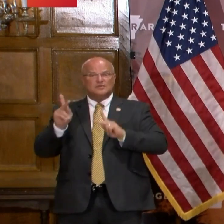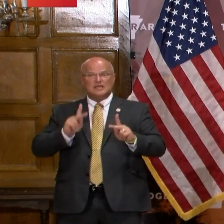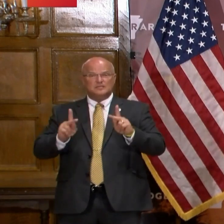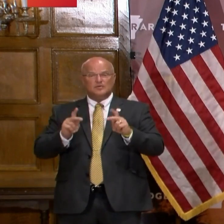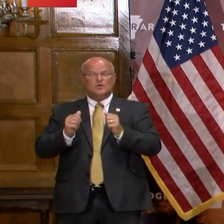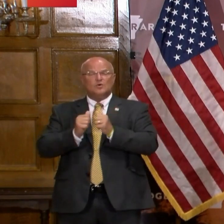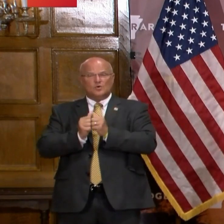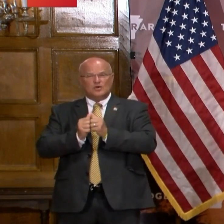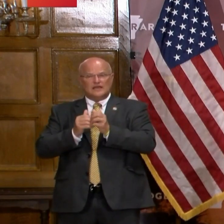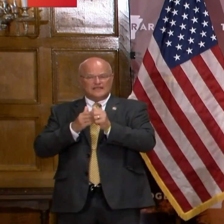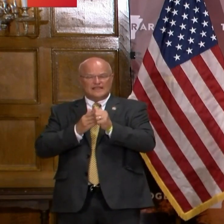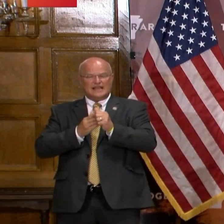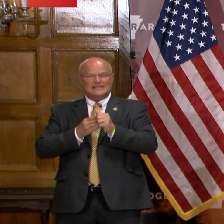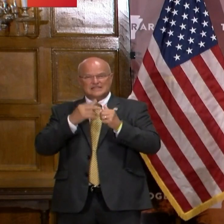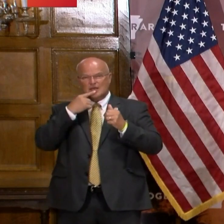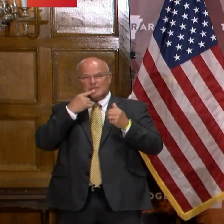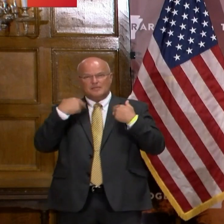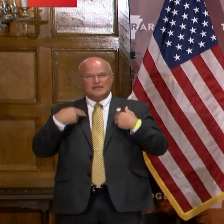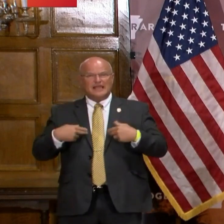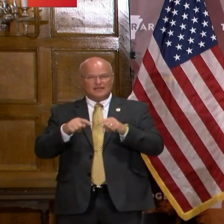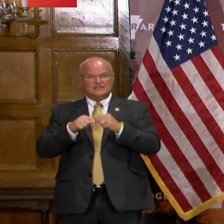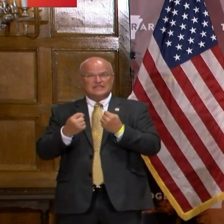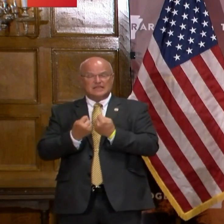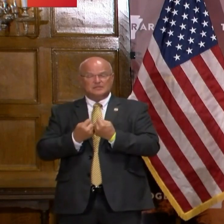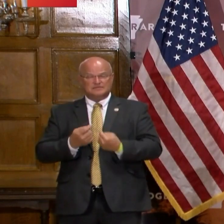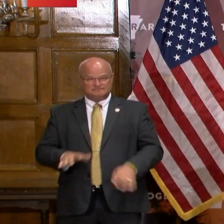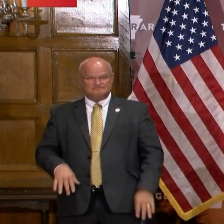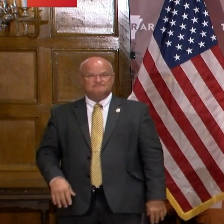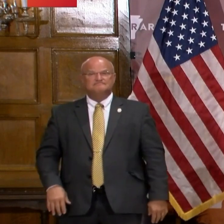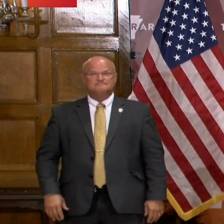the guidance of our public health team.